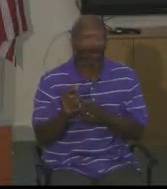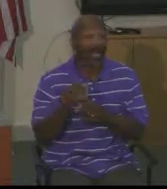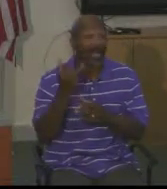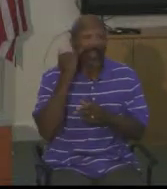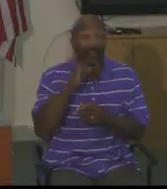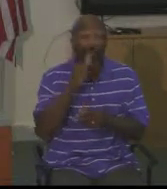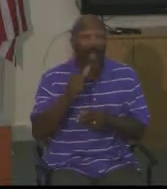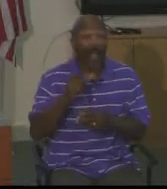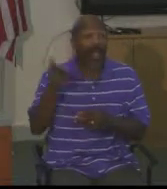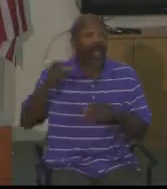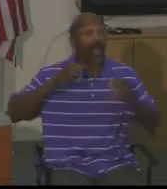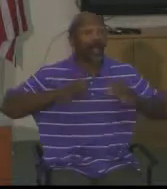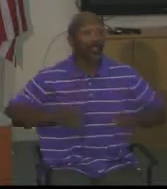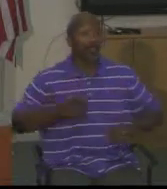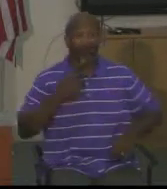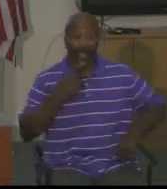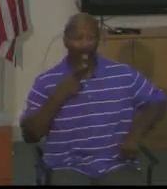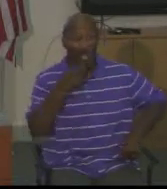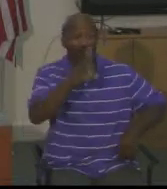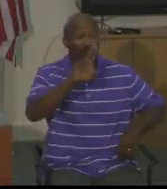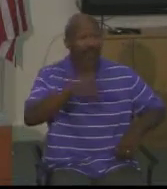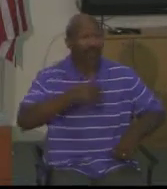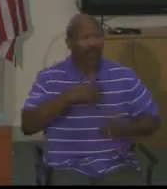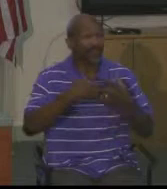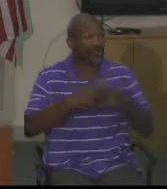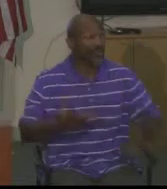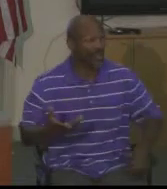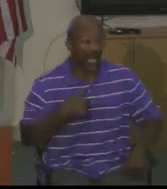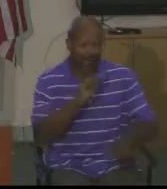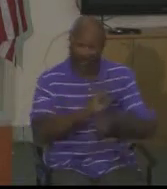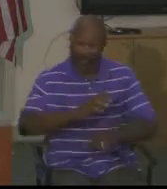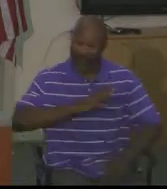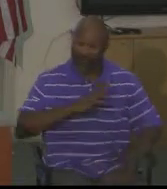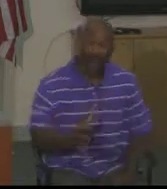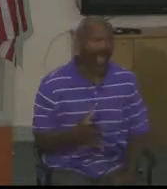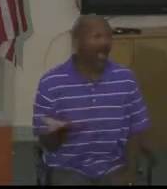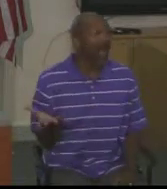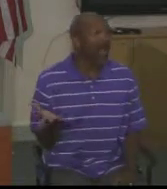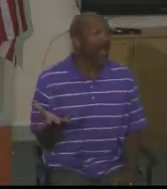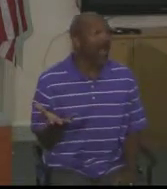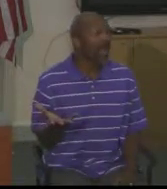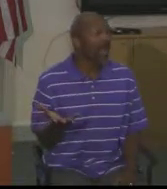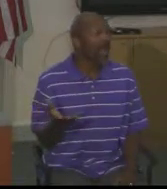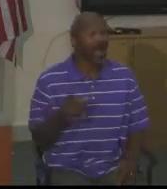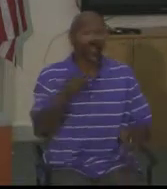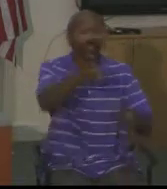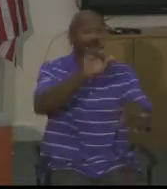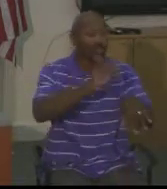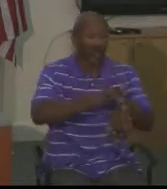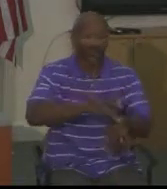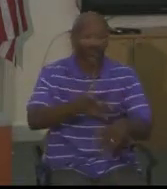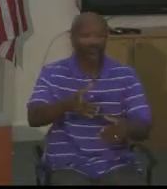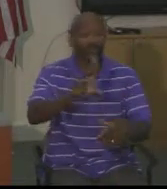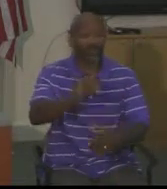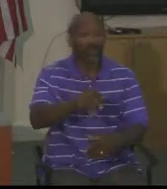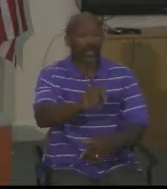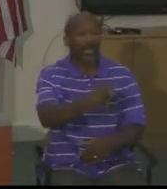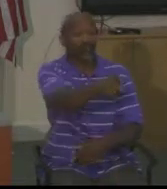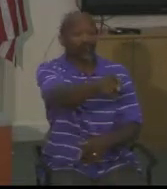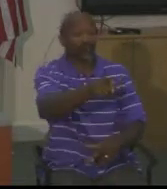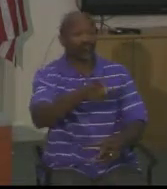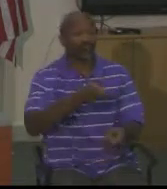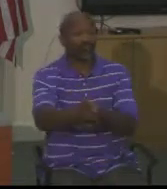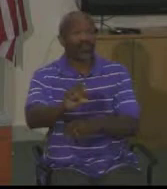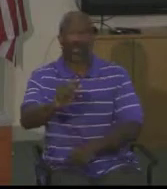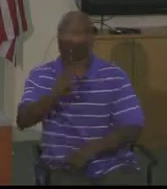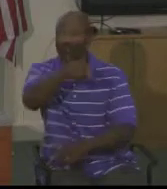Otherwise, the customer might say, you burned up my machine. It was working fine until you touched it, and now it's